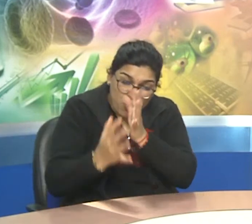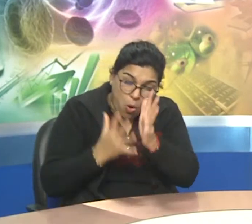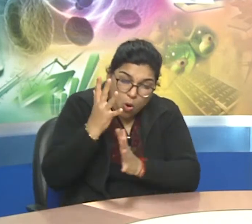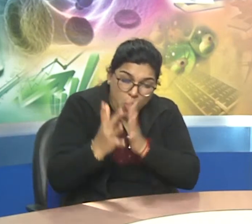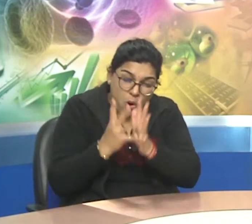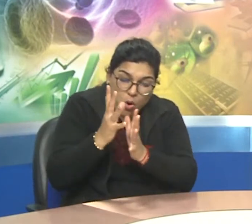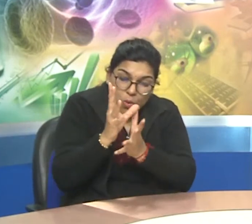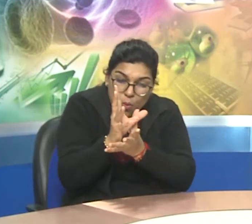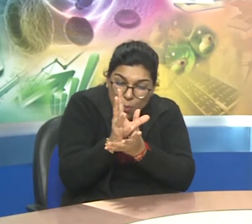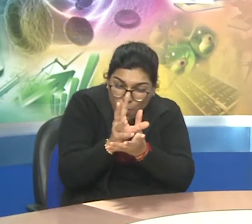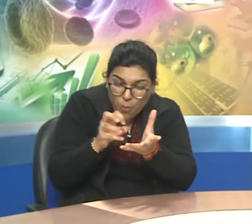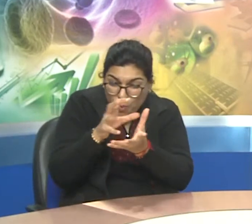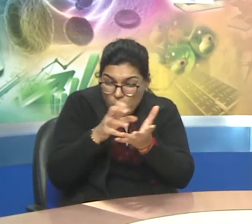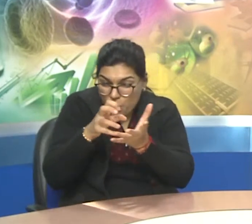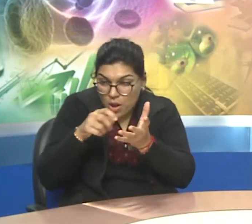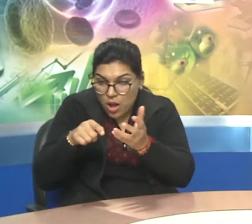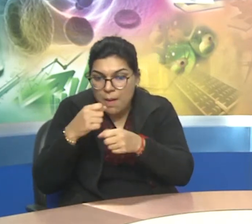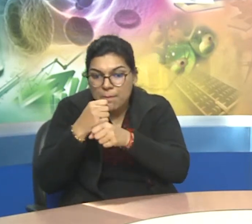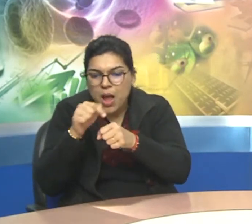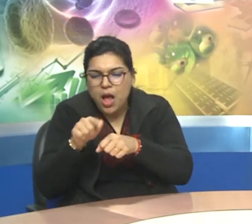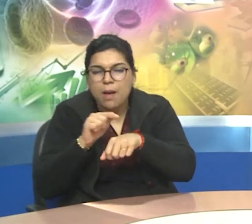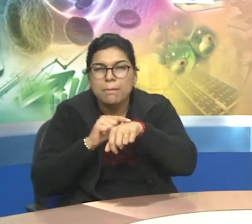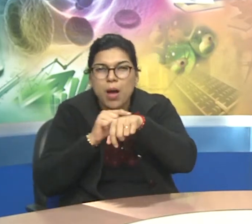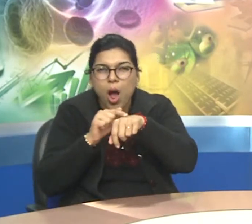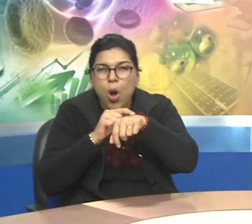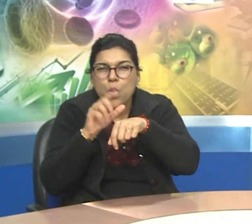consumes a huge amount of electricity.